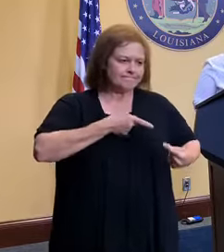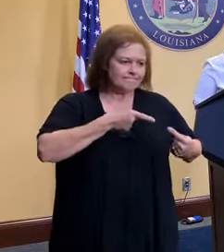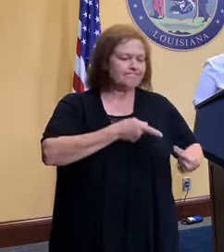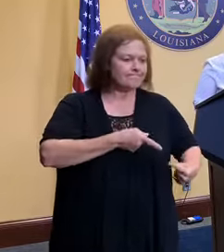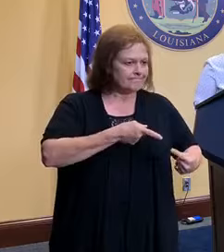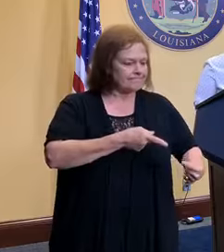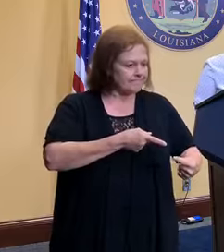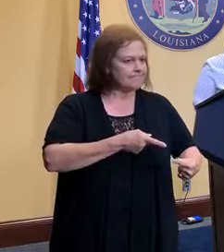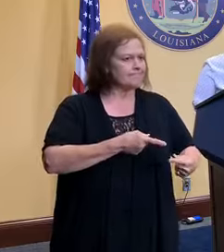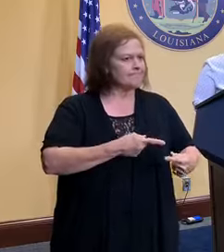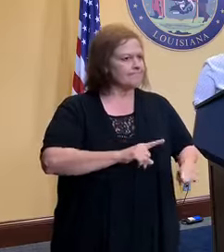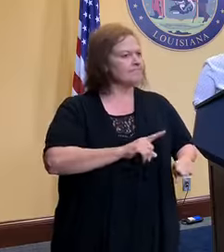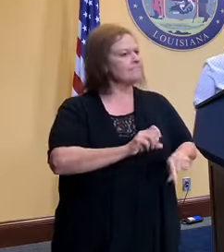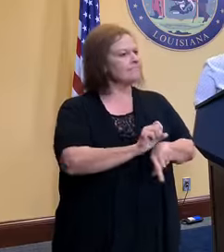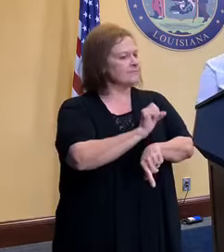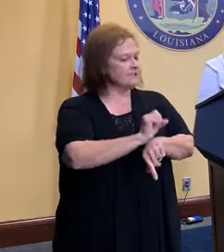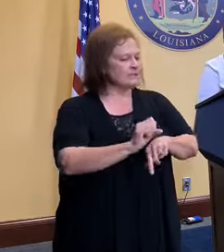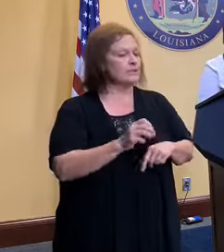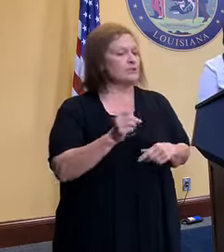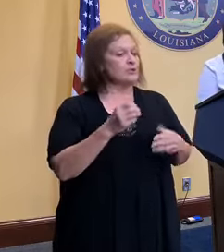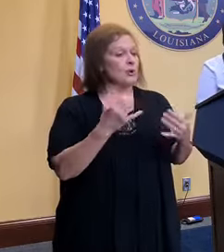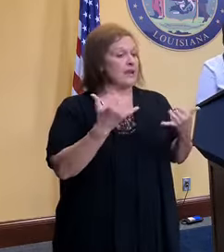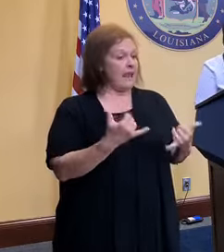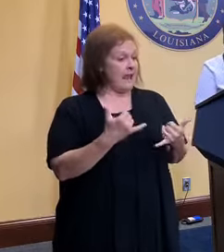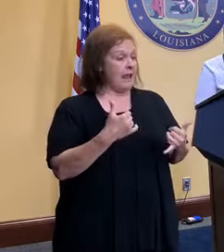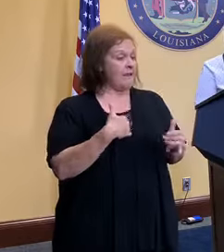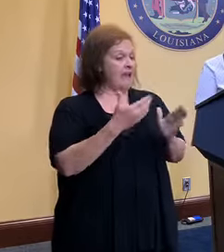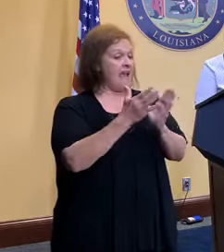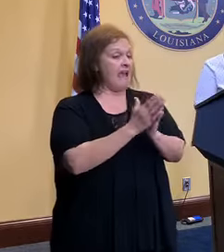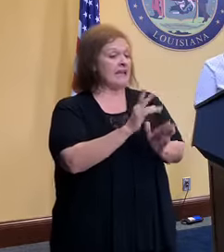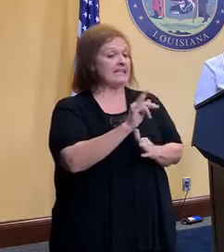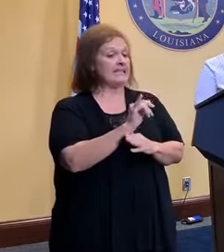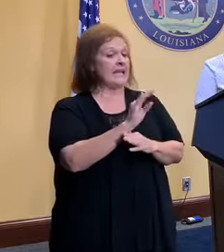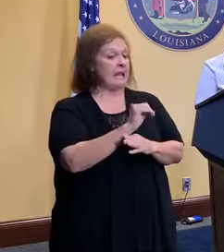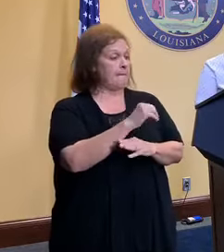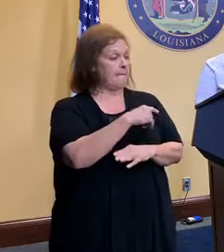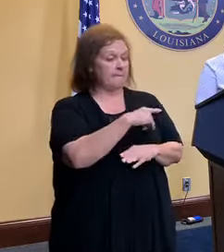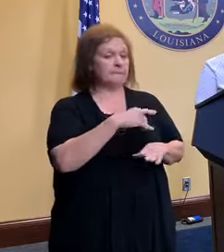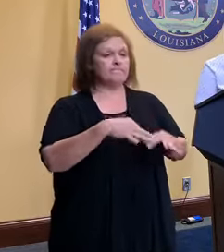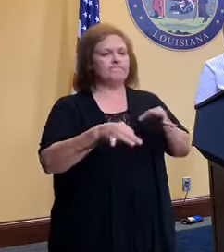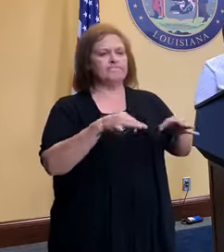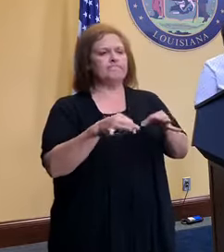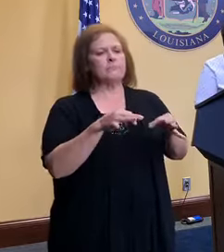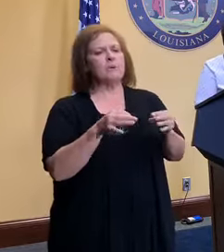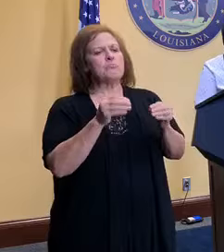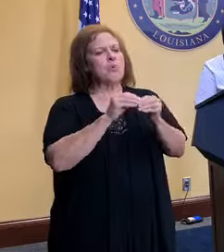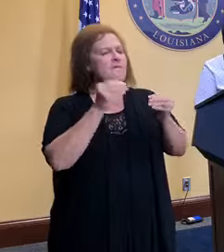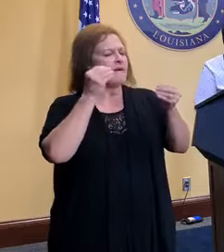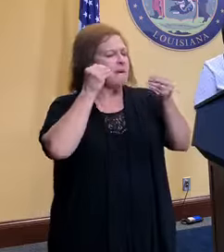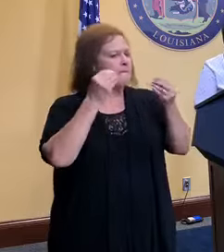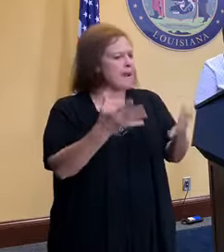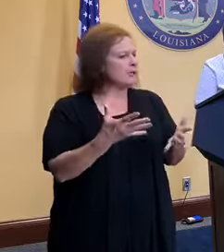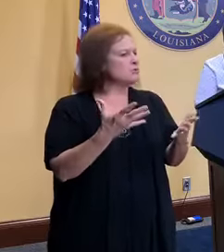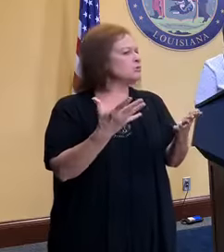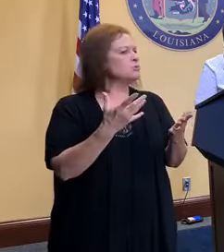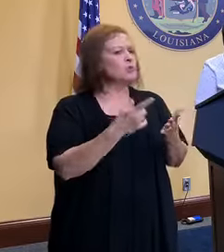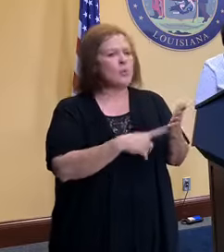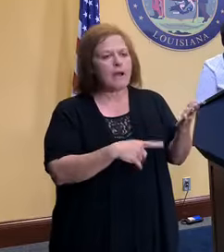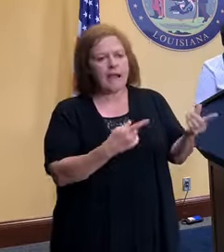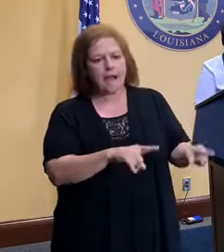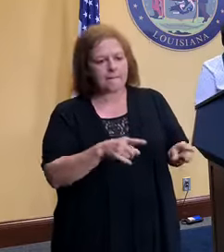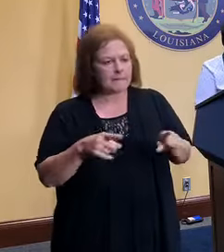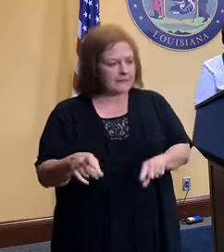until this point. So without further ado, I'm going to ask Ms. Kim LeGroux to give you all more information on where we